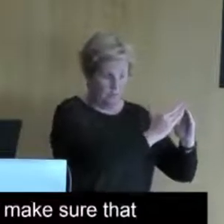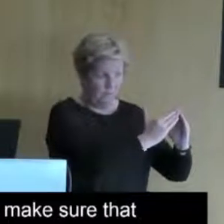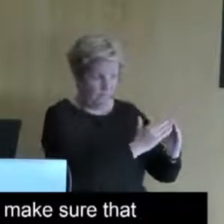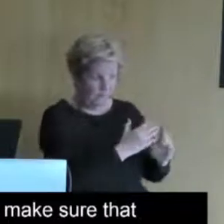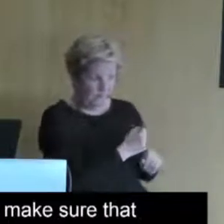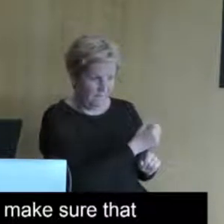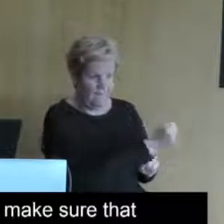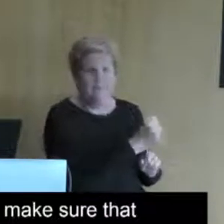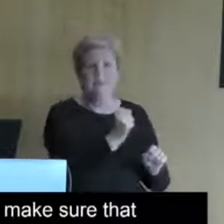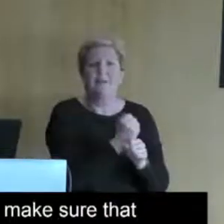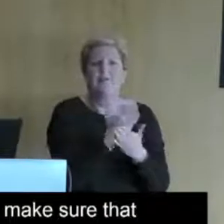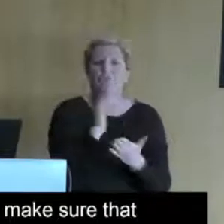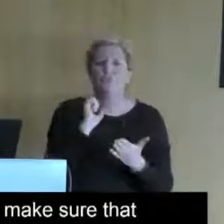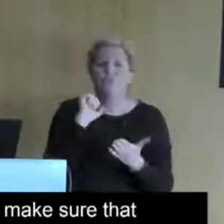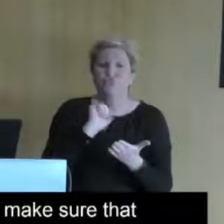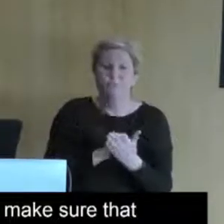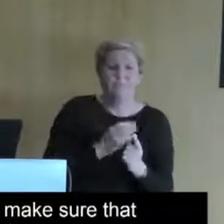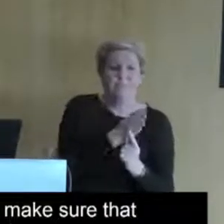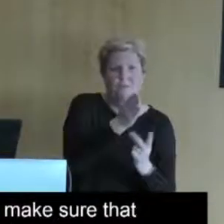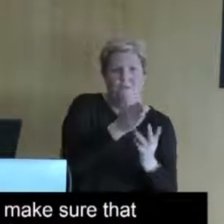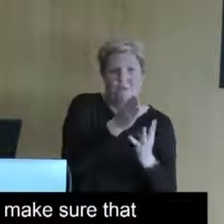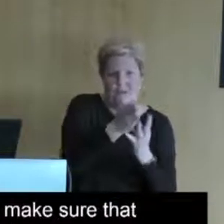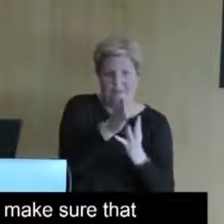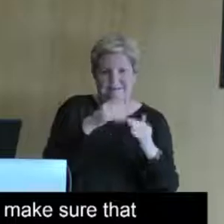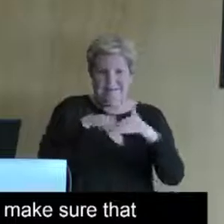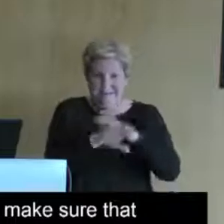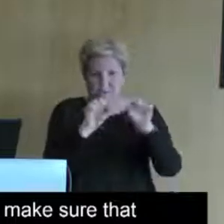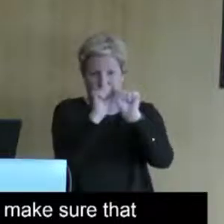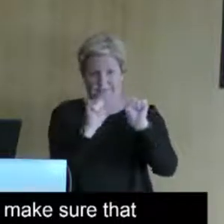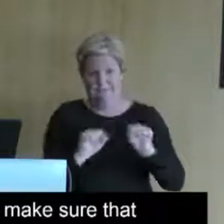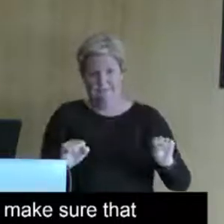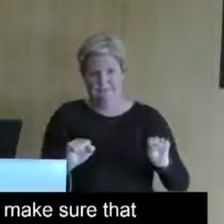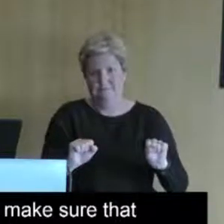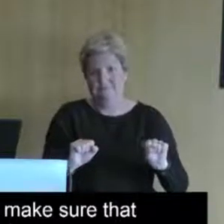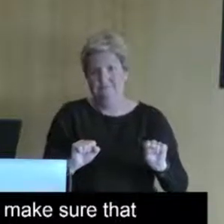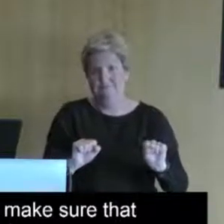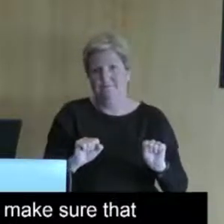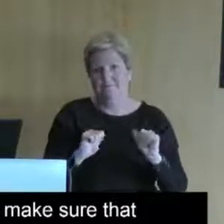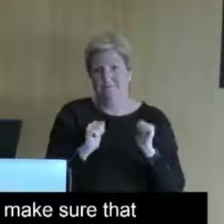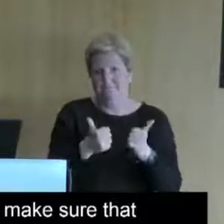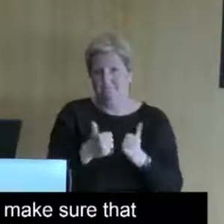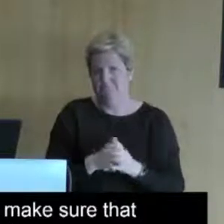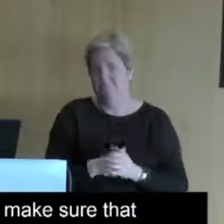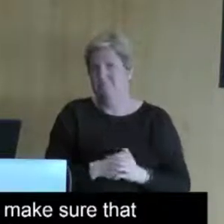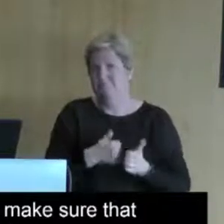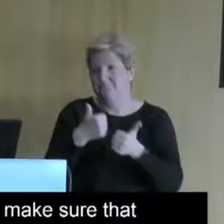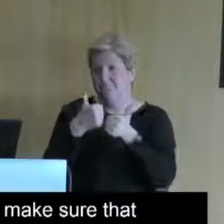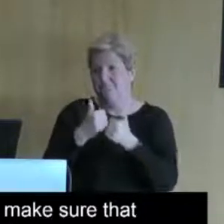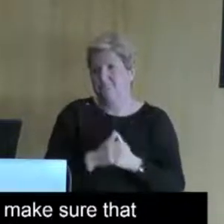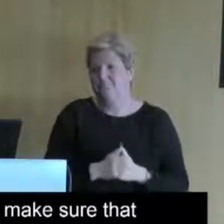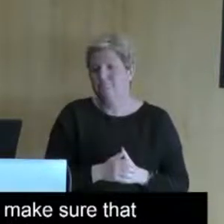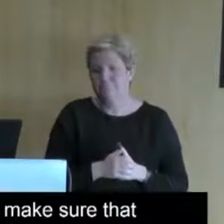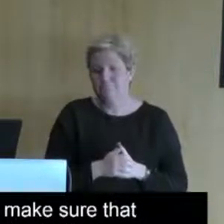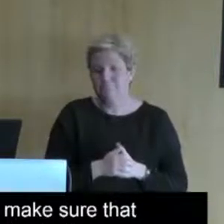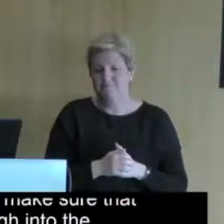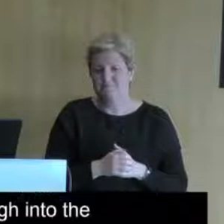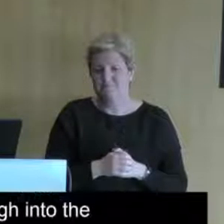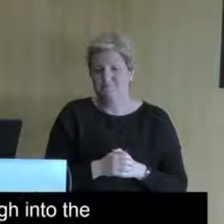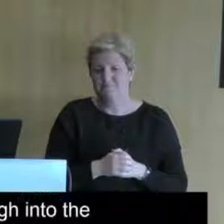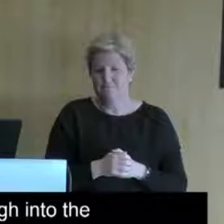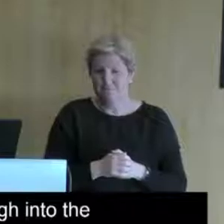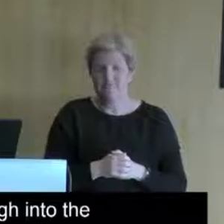be provided as part of that tenancy. And that's why it's so important in those nominated